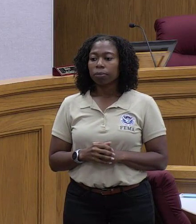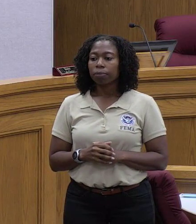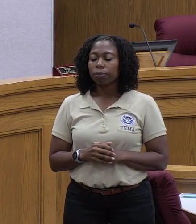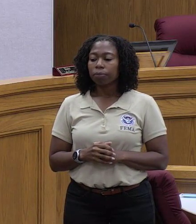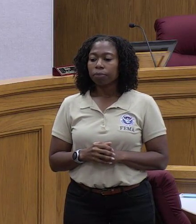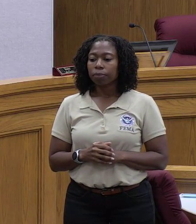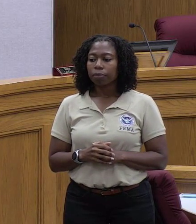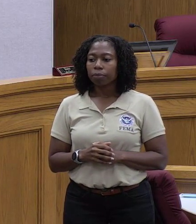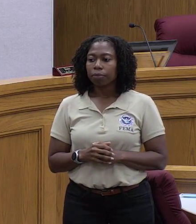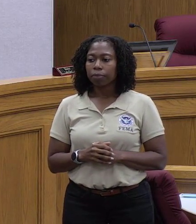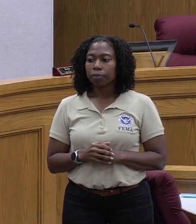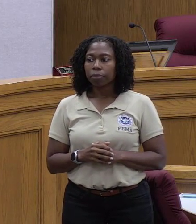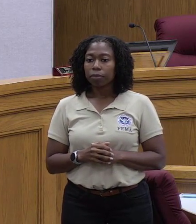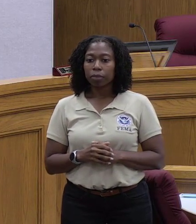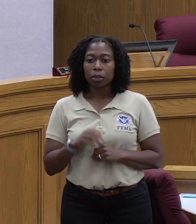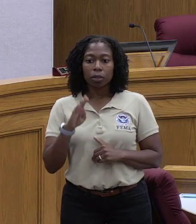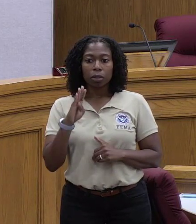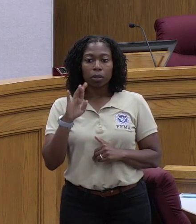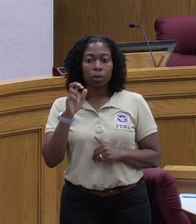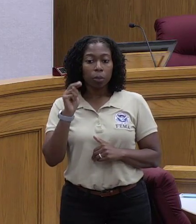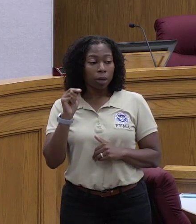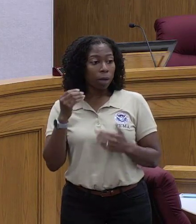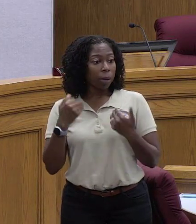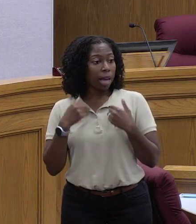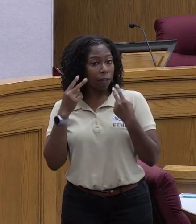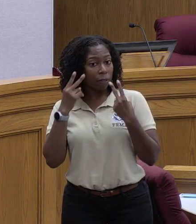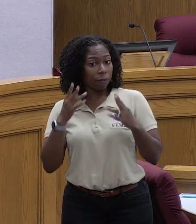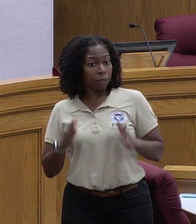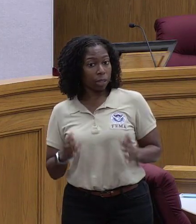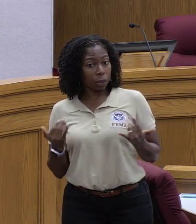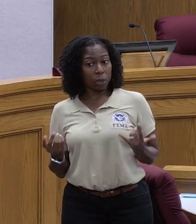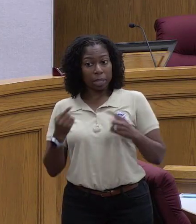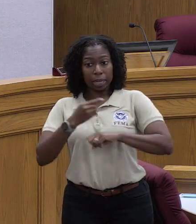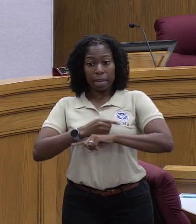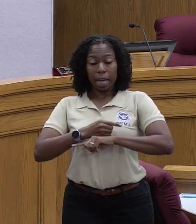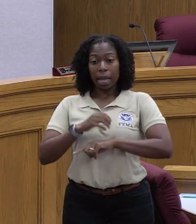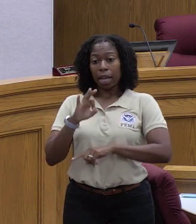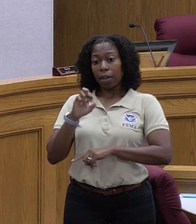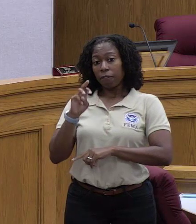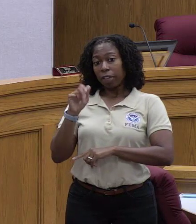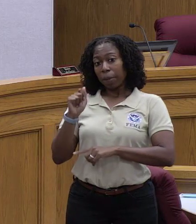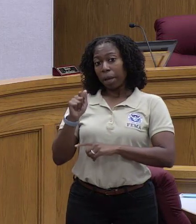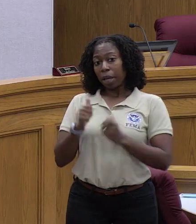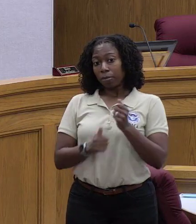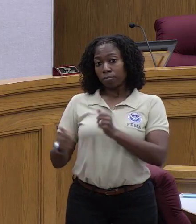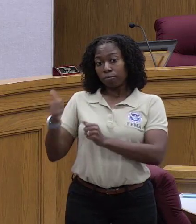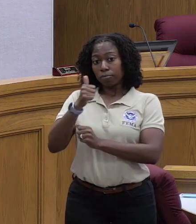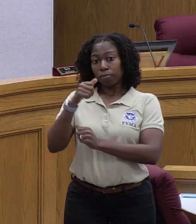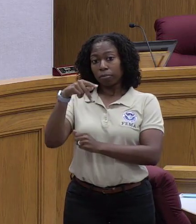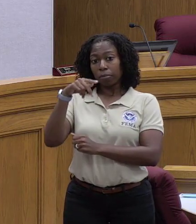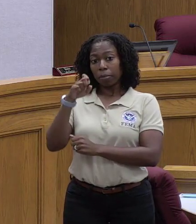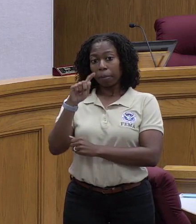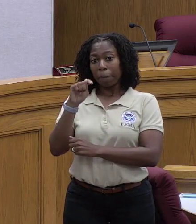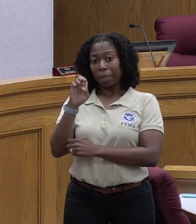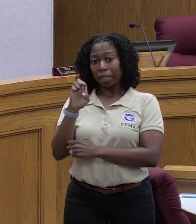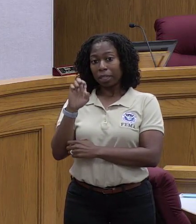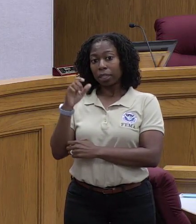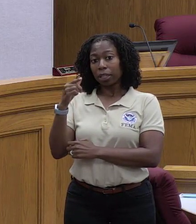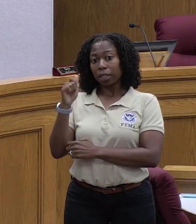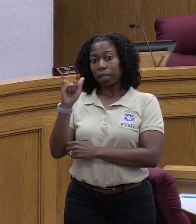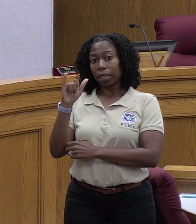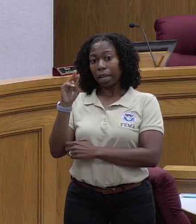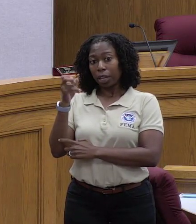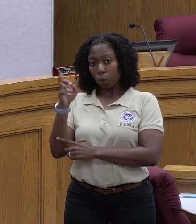We had a visitor, as Brian said, we had a visitor in the area today. FEMA Administrator Pete Gaynor came